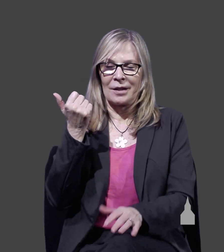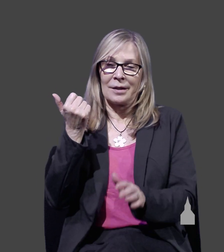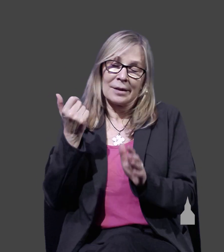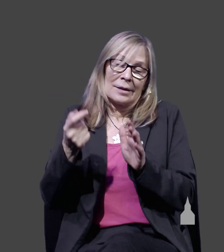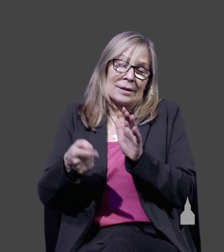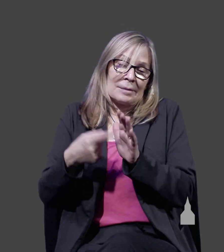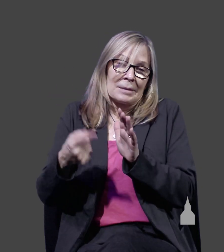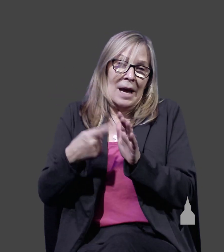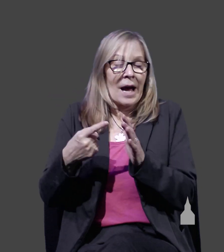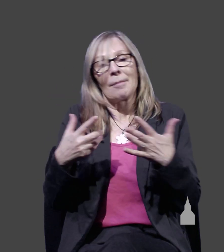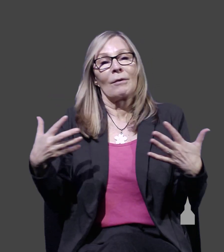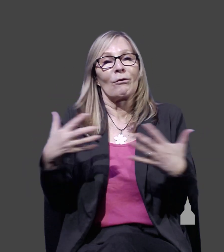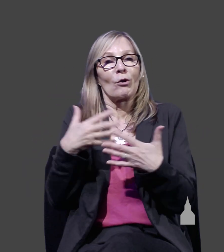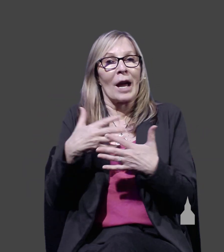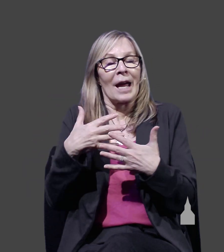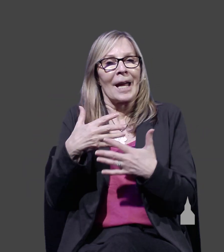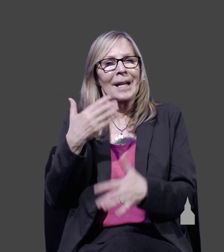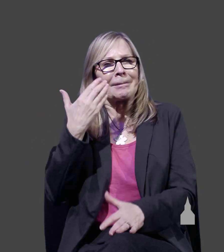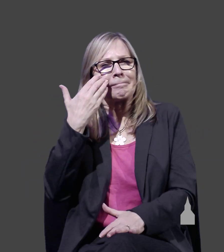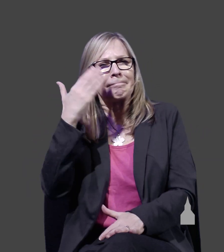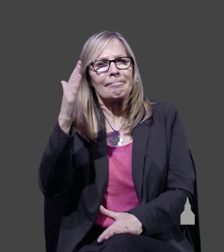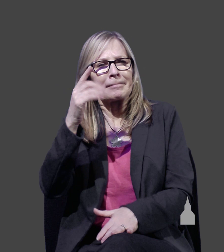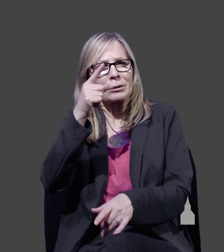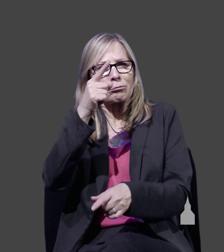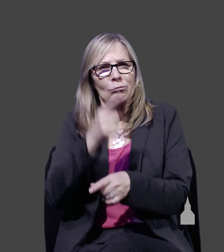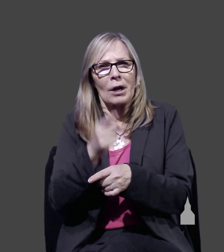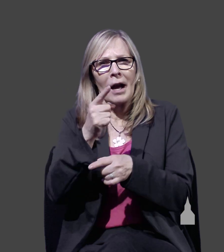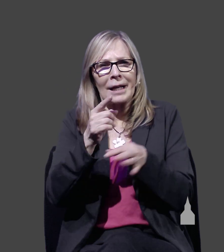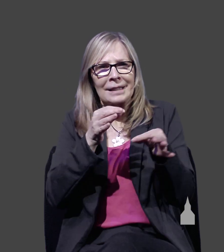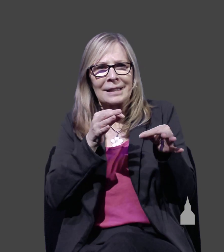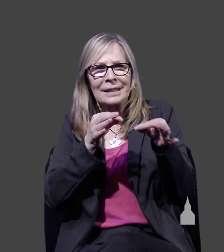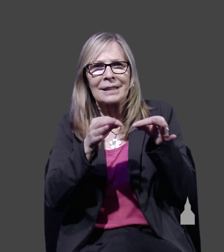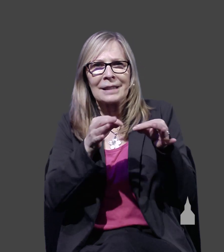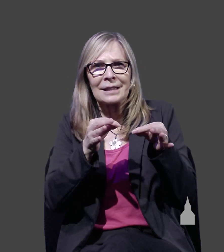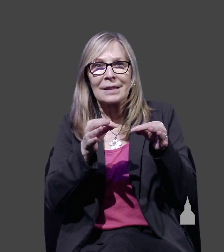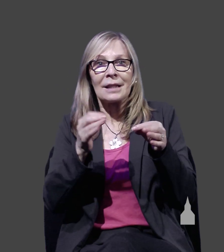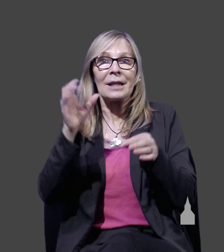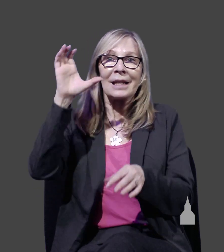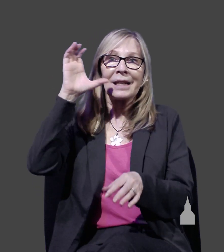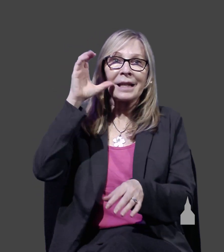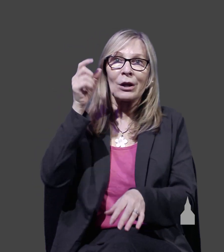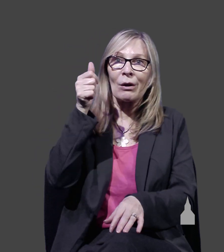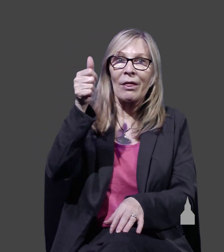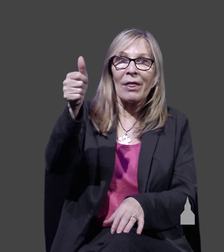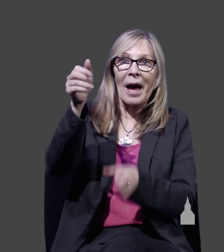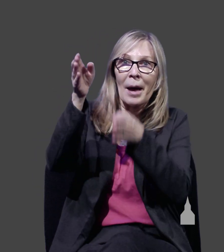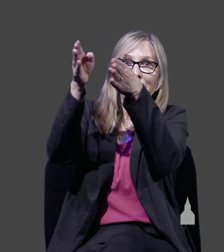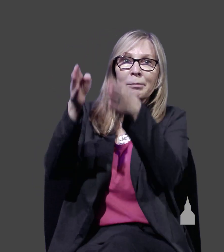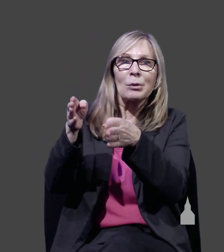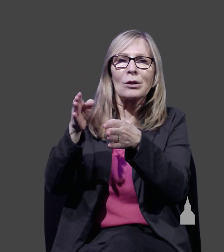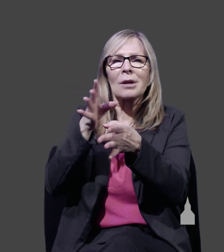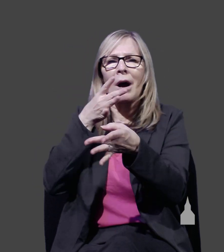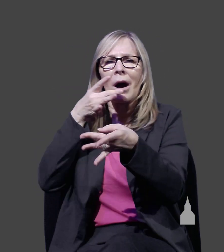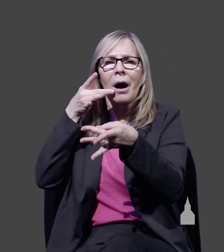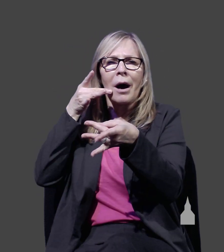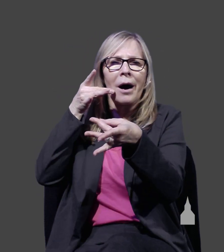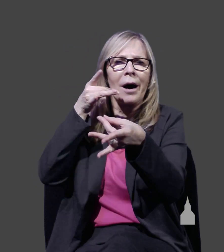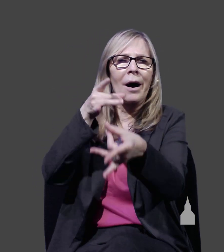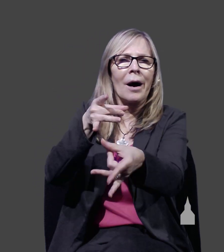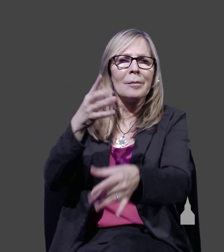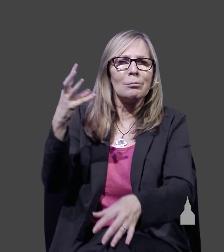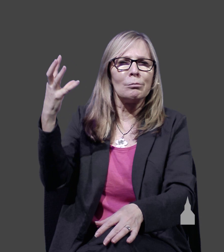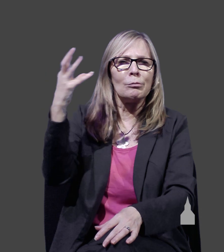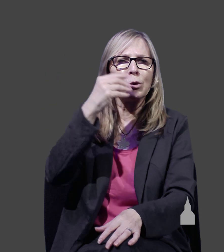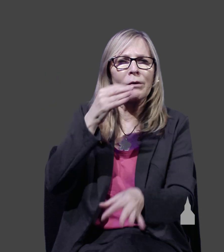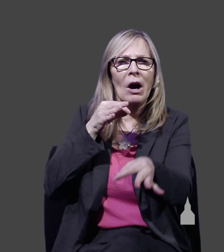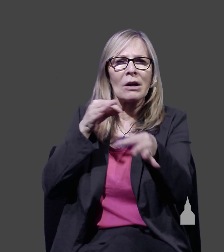Sometimes it's because we're afraid, we don't know the right words. We hear someone who's so eloquent sharing and we think, oh, I don't have all the right words and I don't know the right